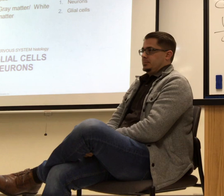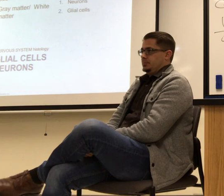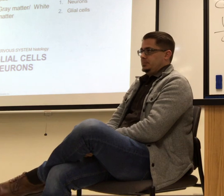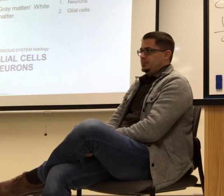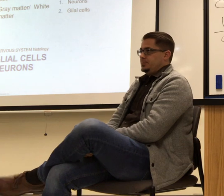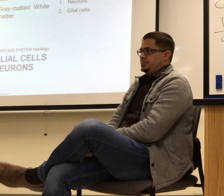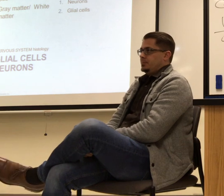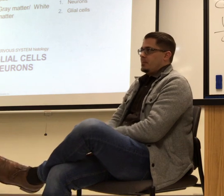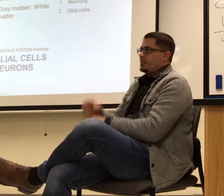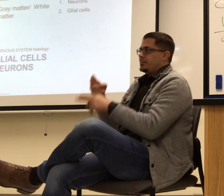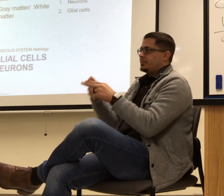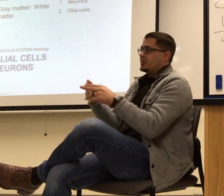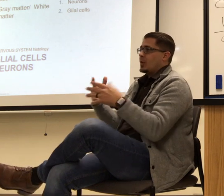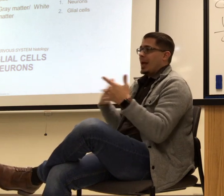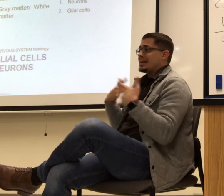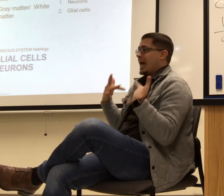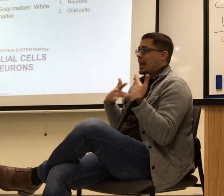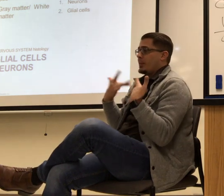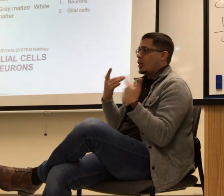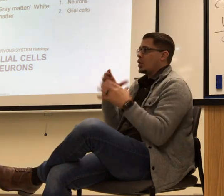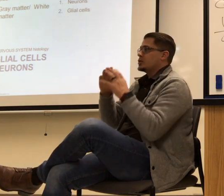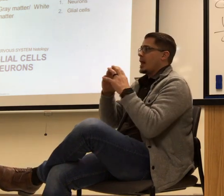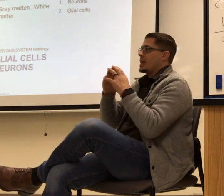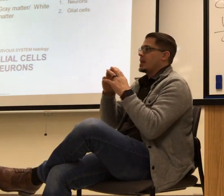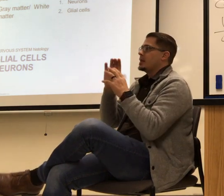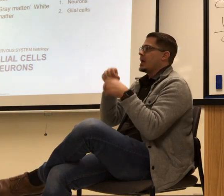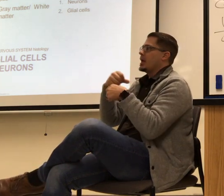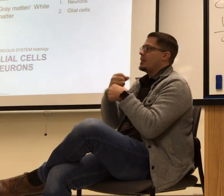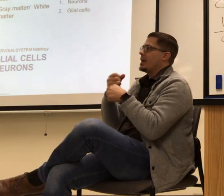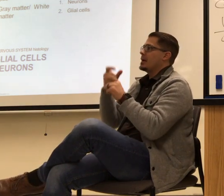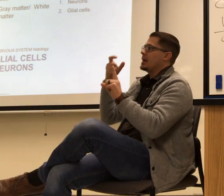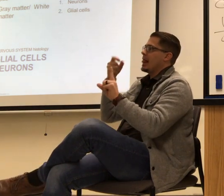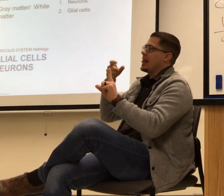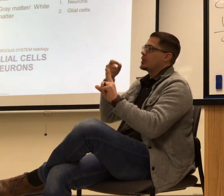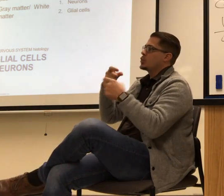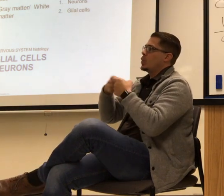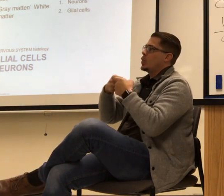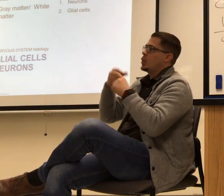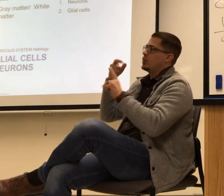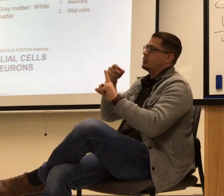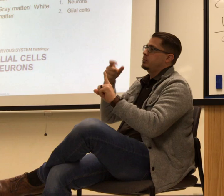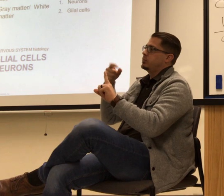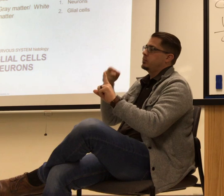Excitable cells, they can generate electrical signals.